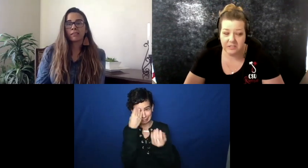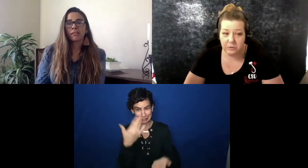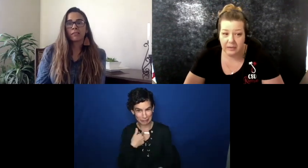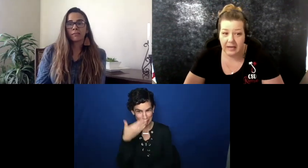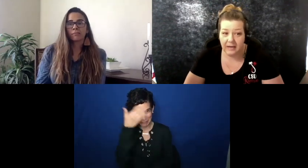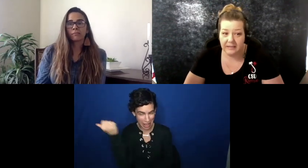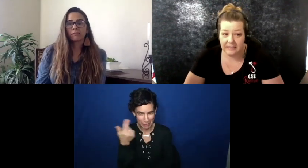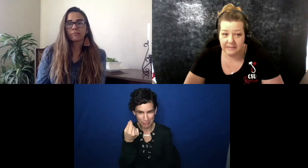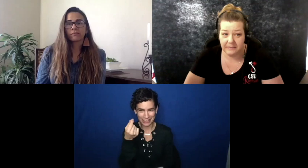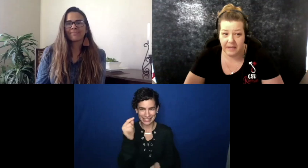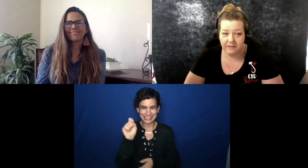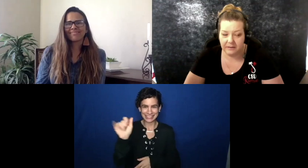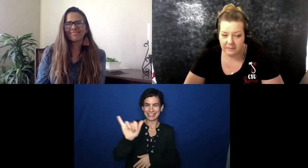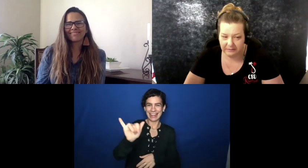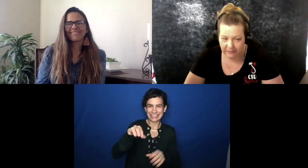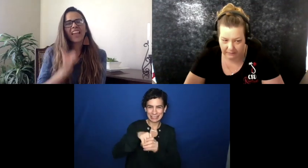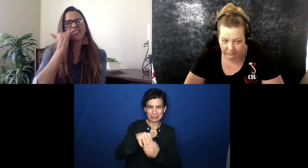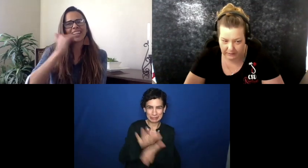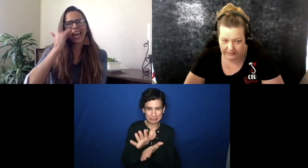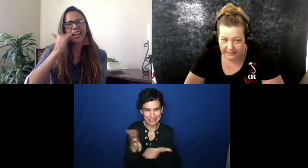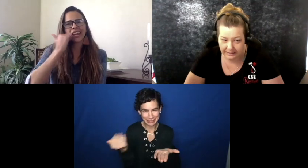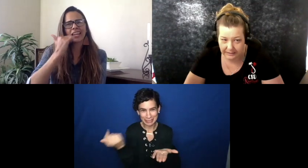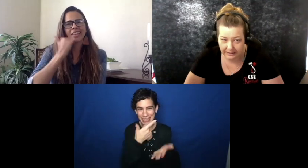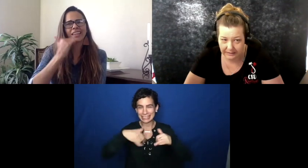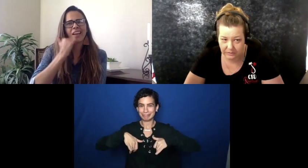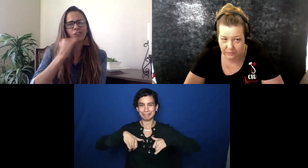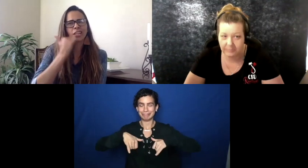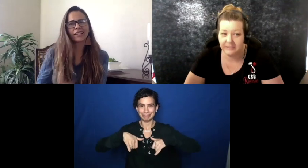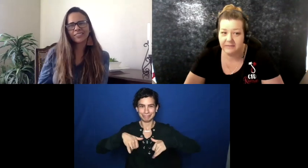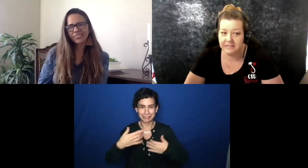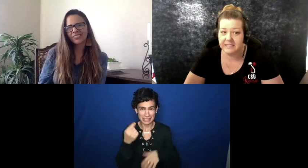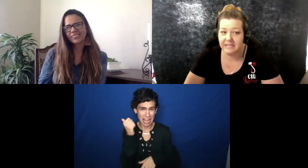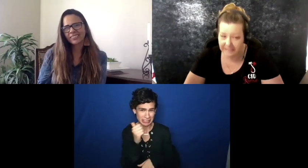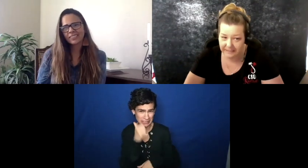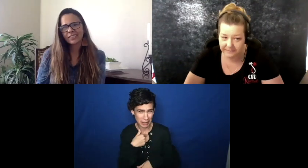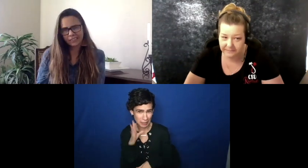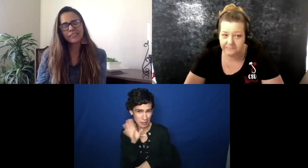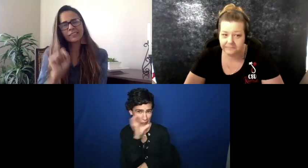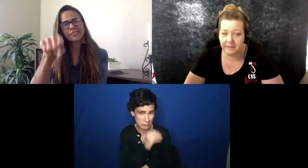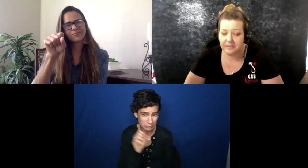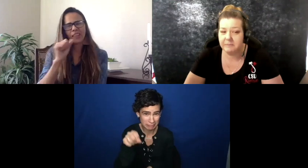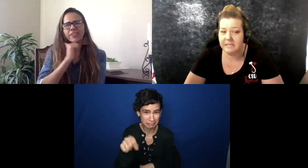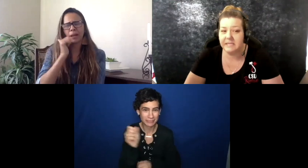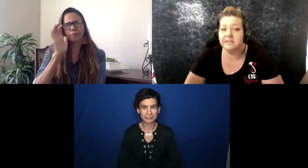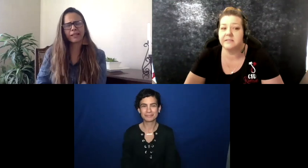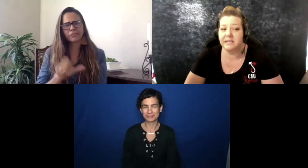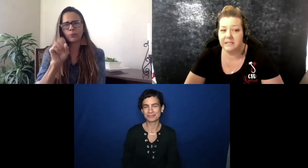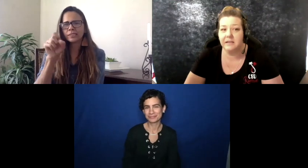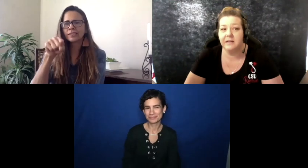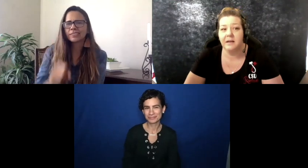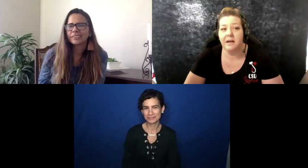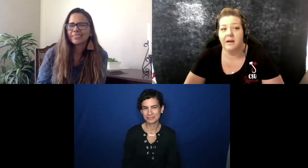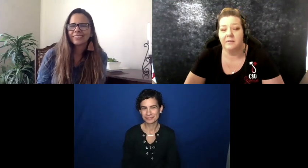in-person school, honestly, I've completely forgotten what it's like to be in school. I believe it's daily. I believe PE is